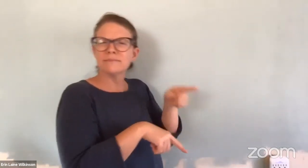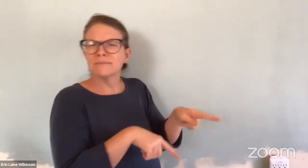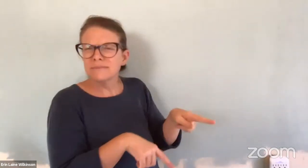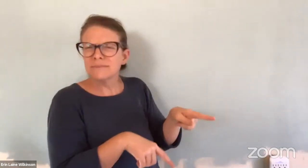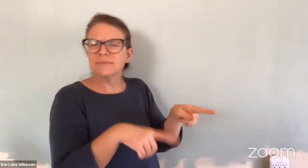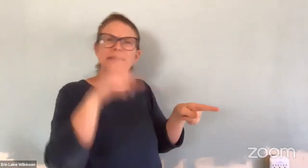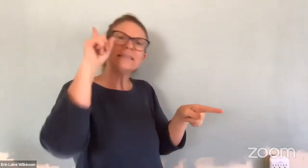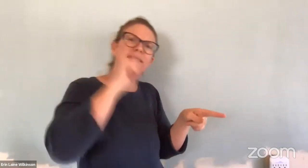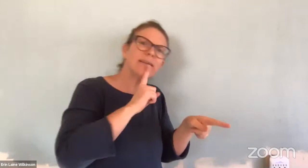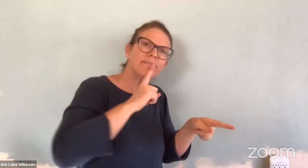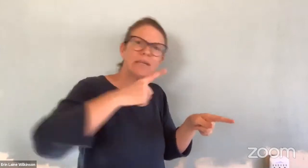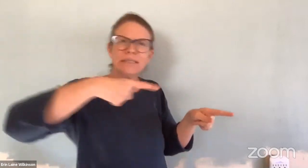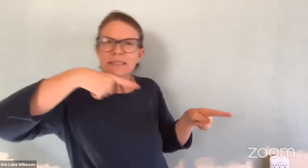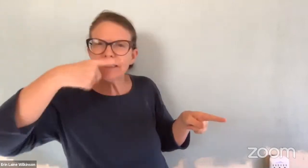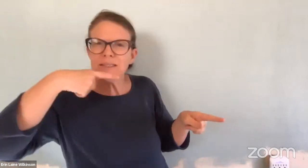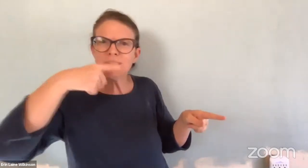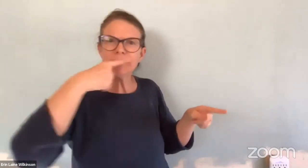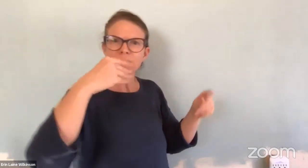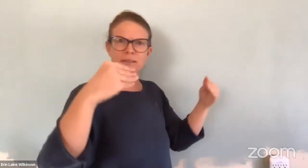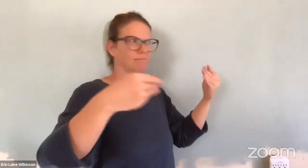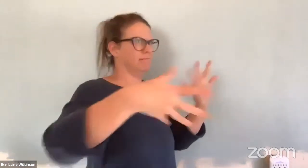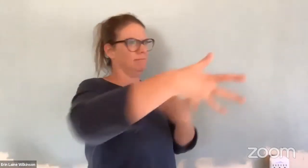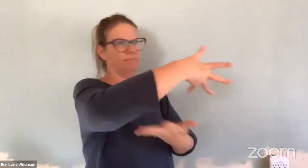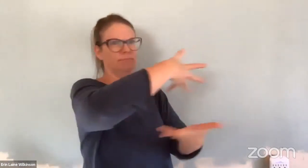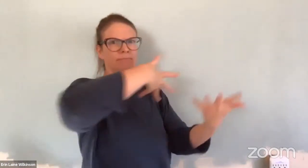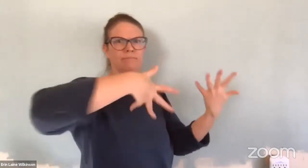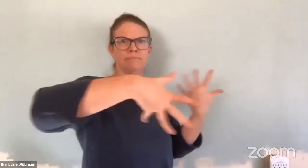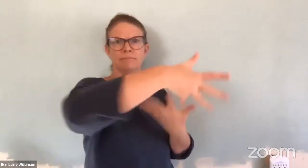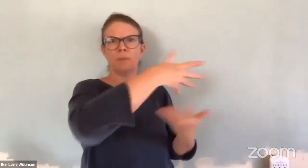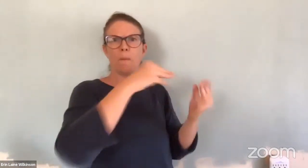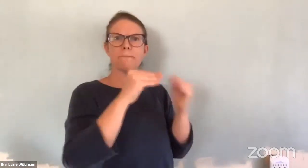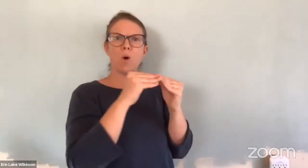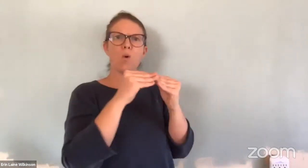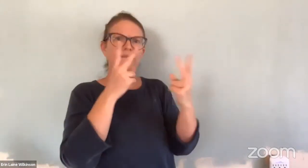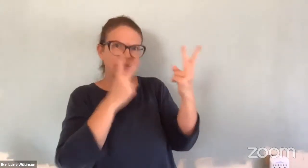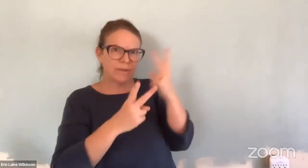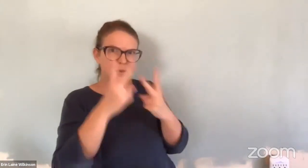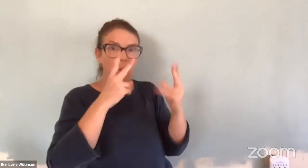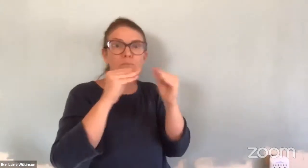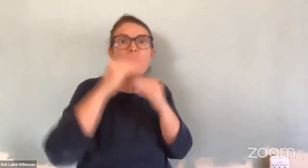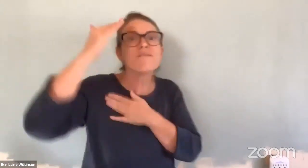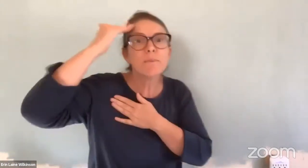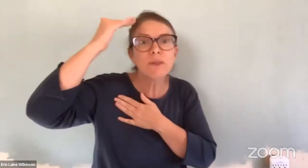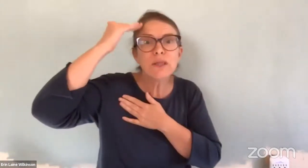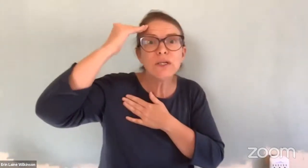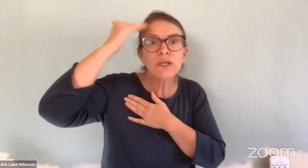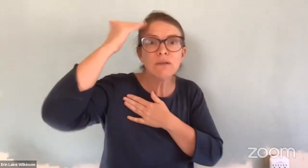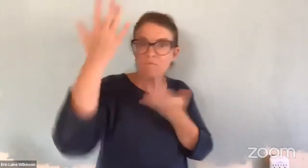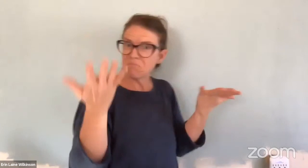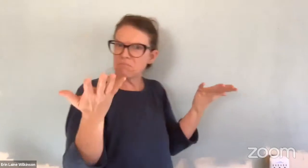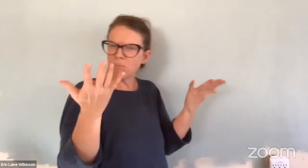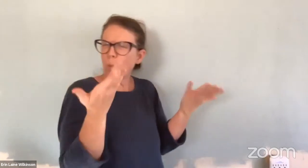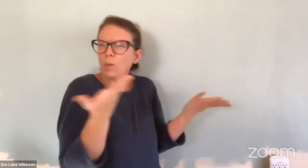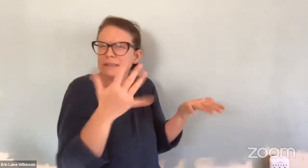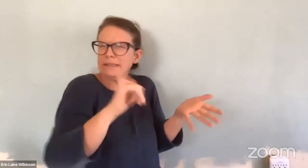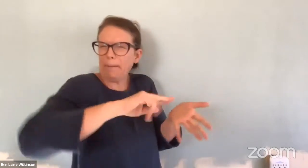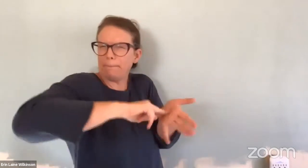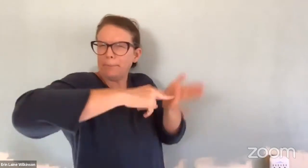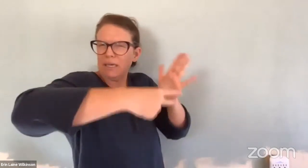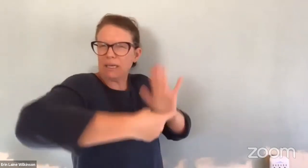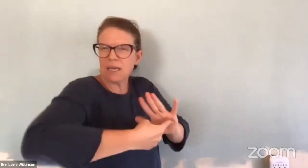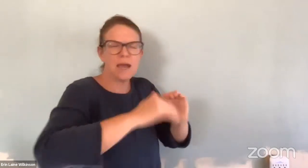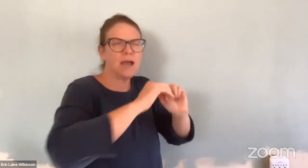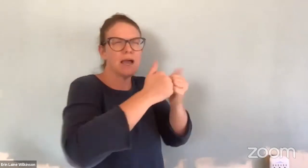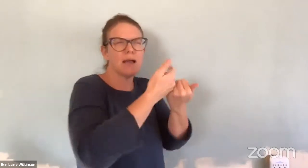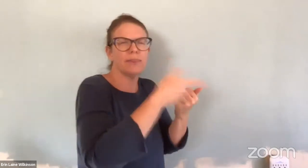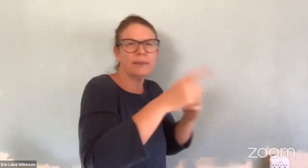this mainstreaming that's been happening, thinking about the social interaction between deaf and hearing individuals, that increases